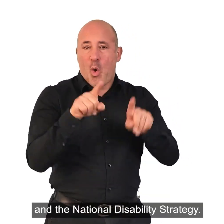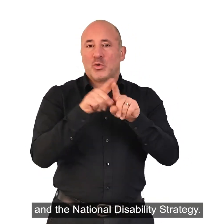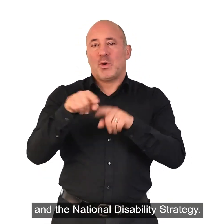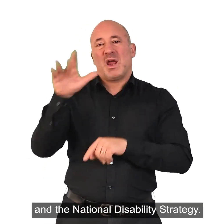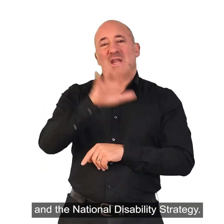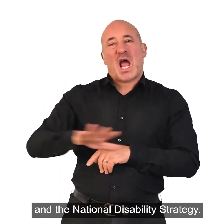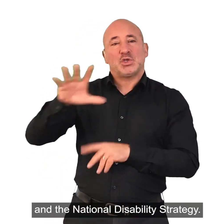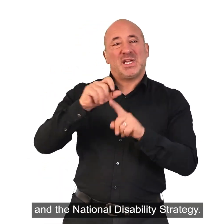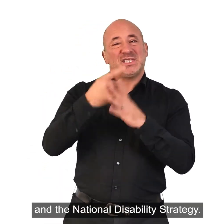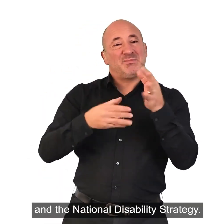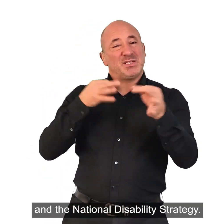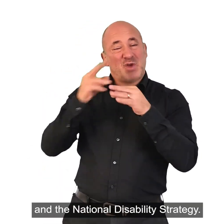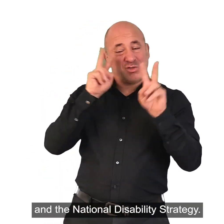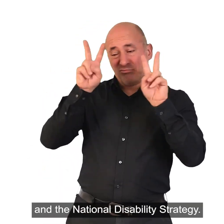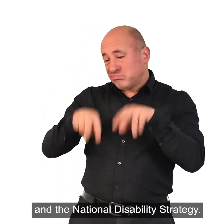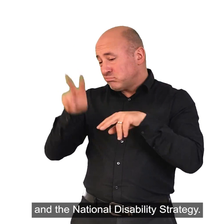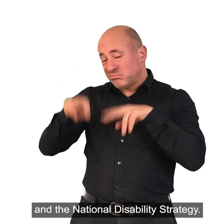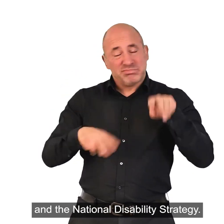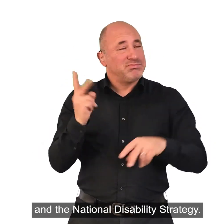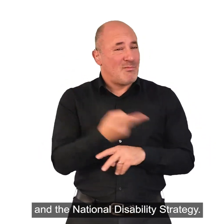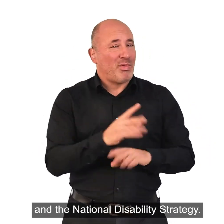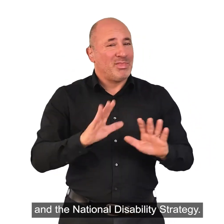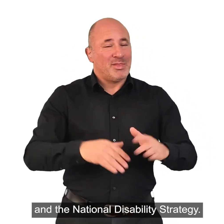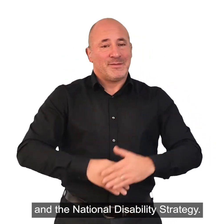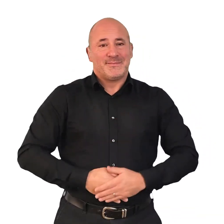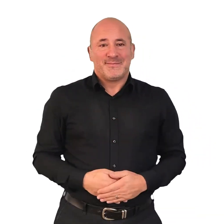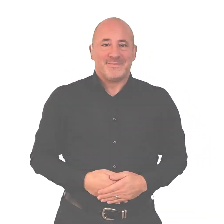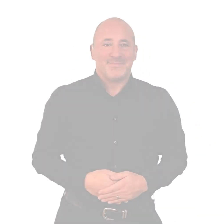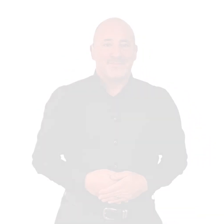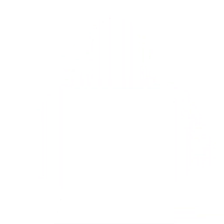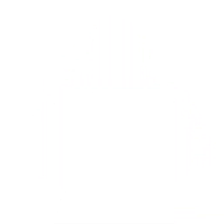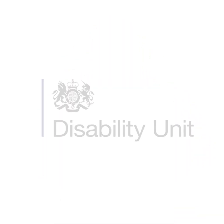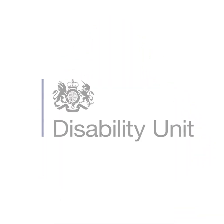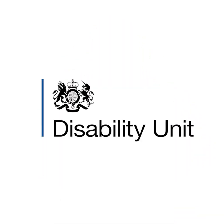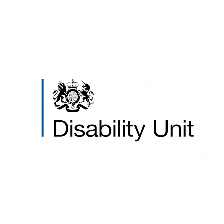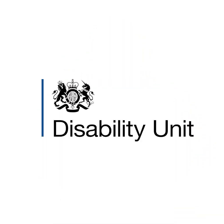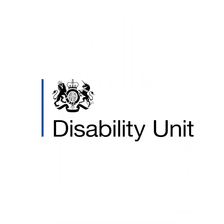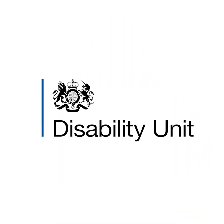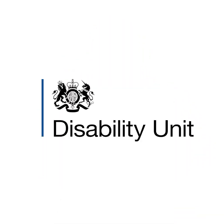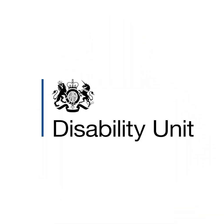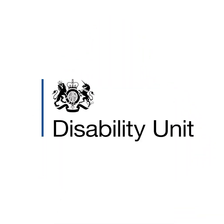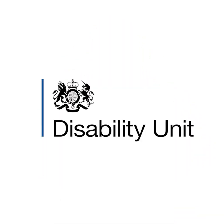and the National Disability Strategy. Disability Unit.